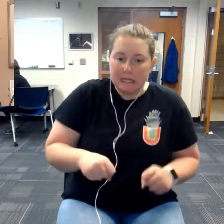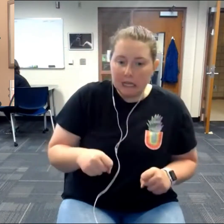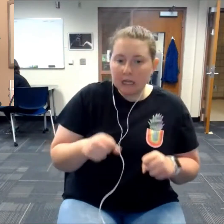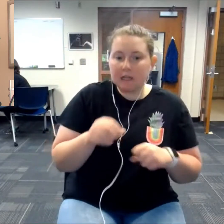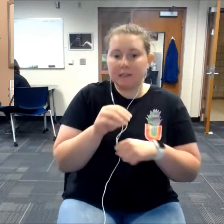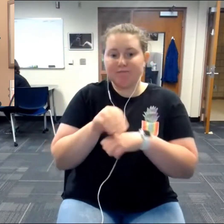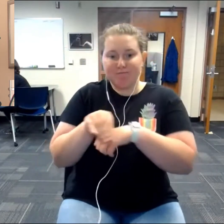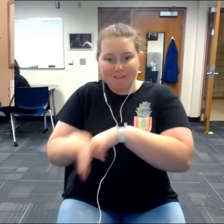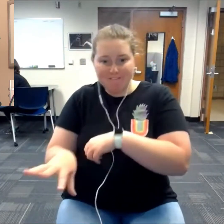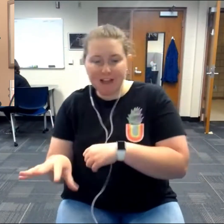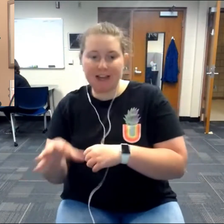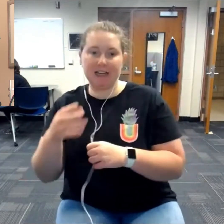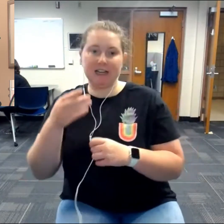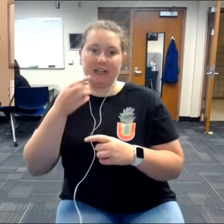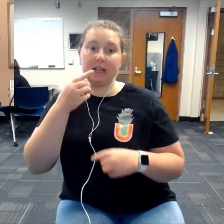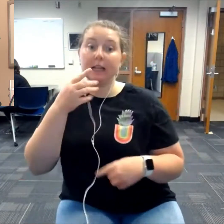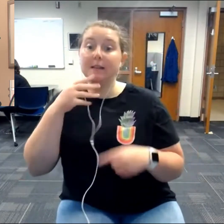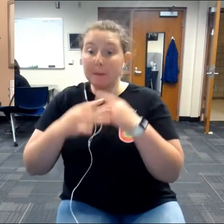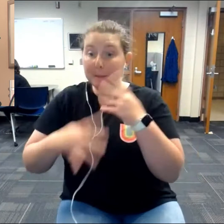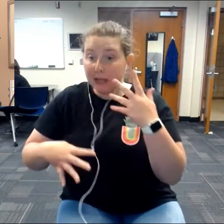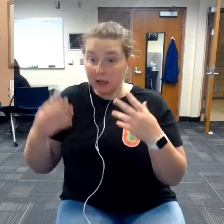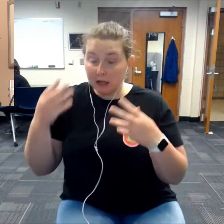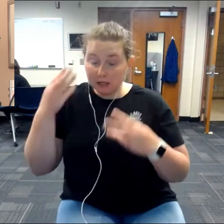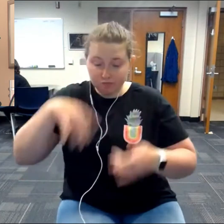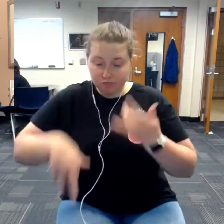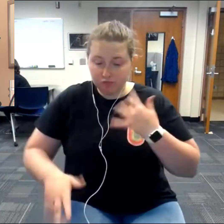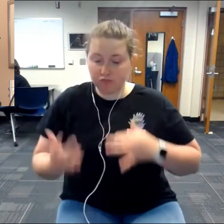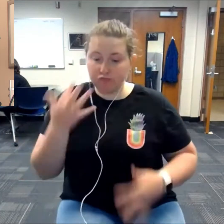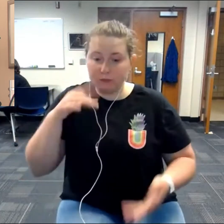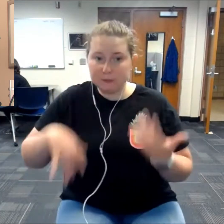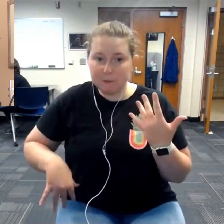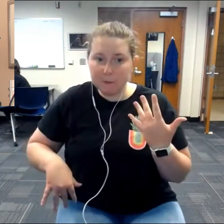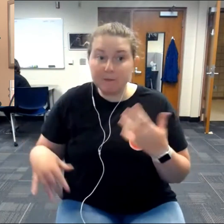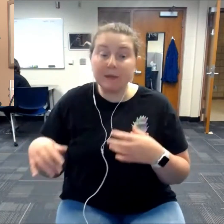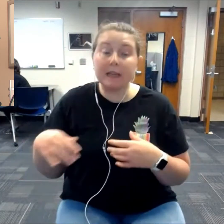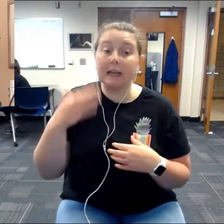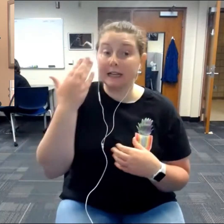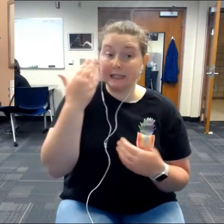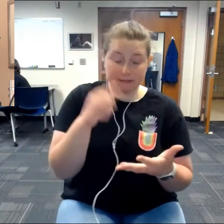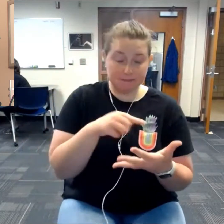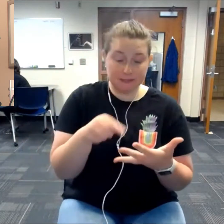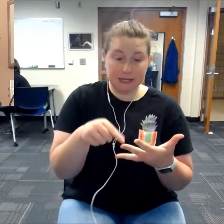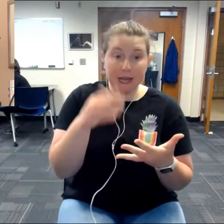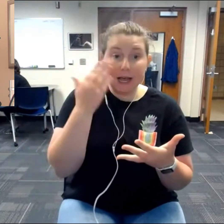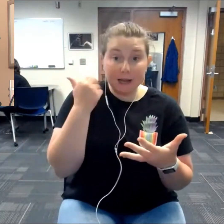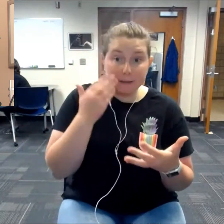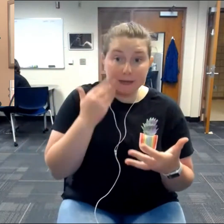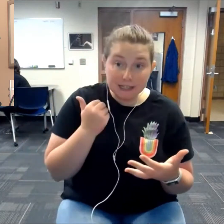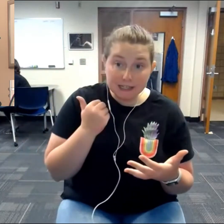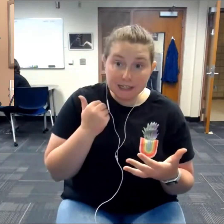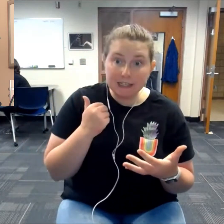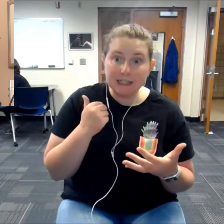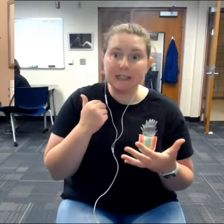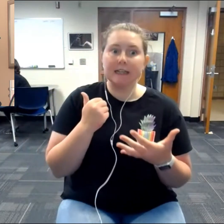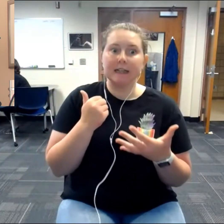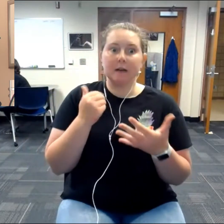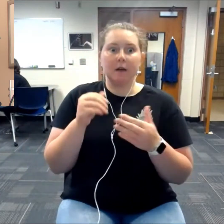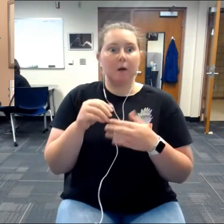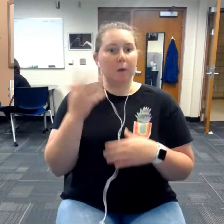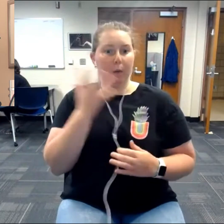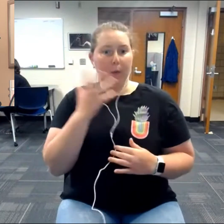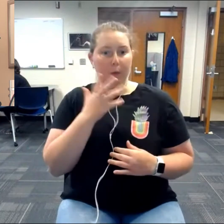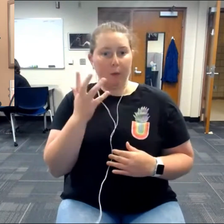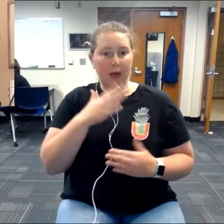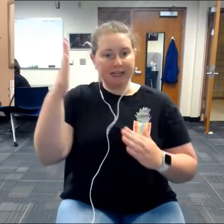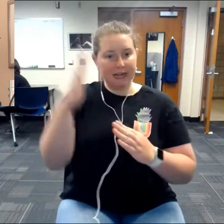have diabetes, diabetes is the leading cause of blindness in the country. And so I need to know if they're aware of